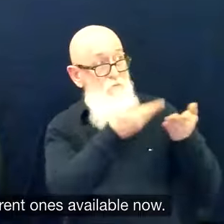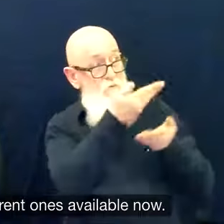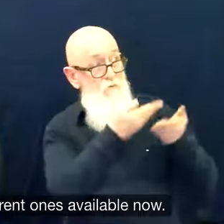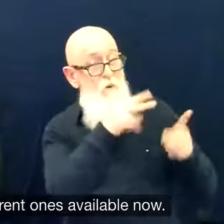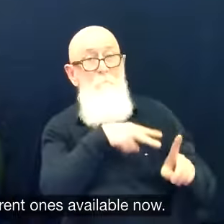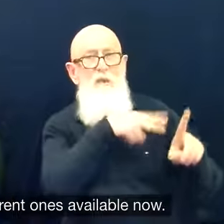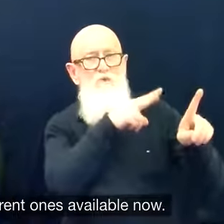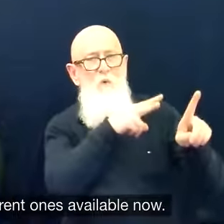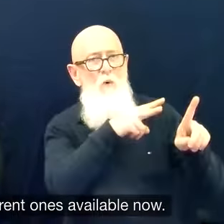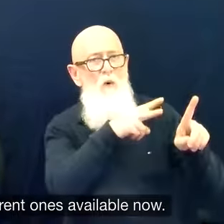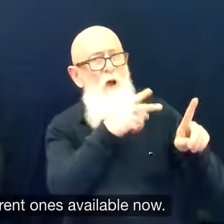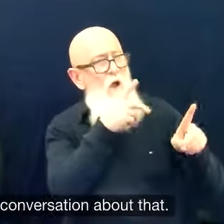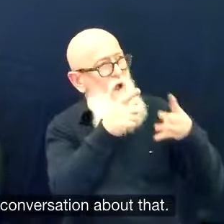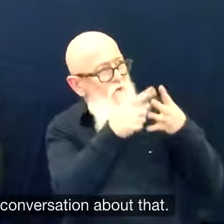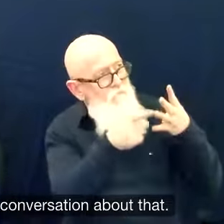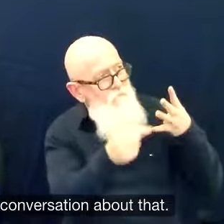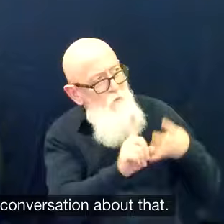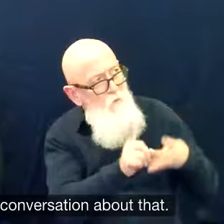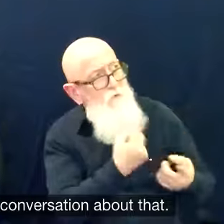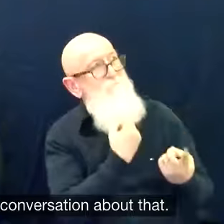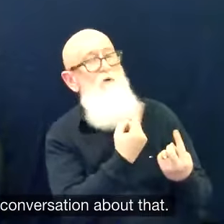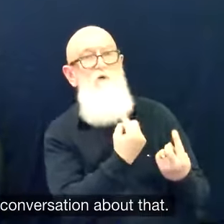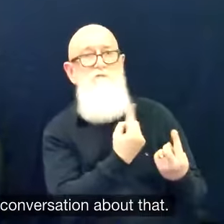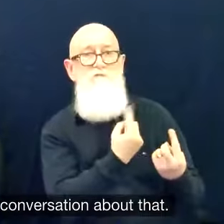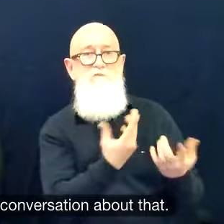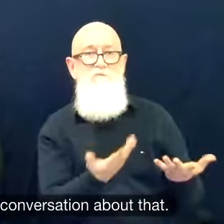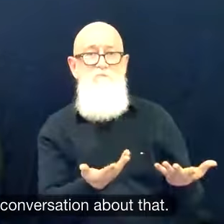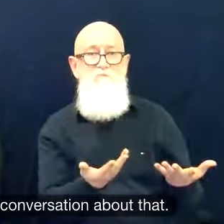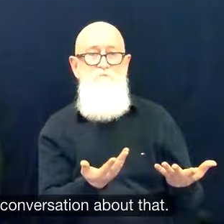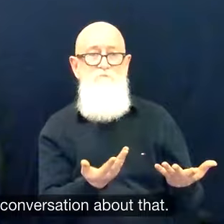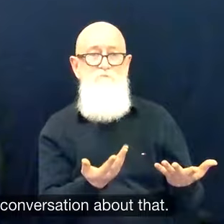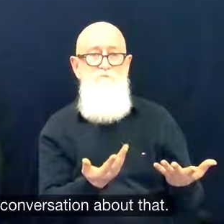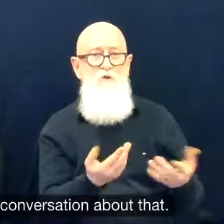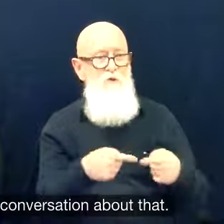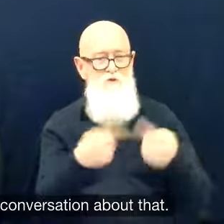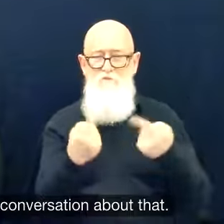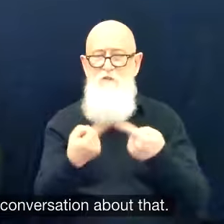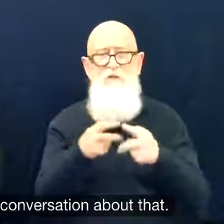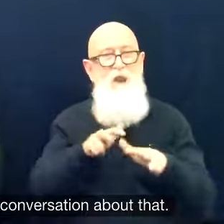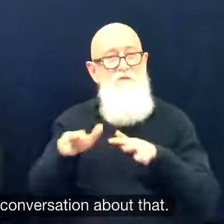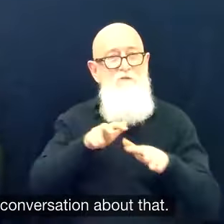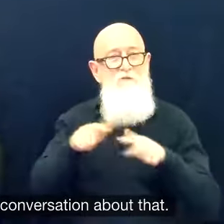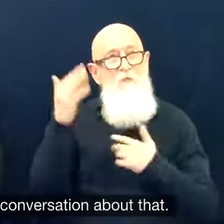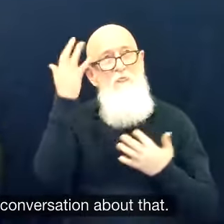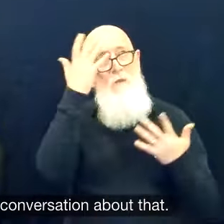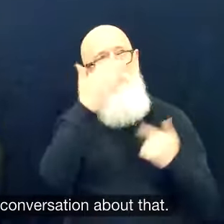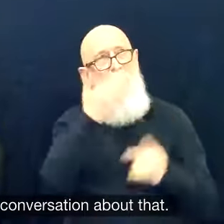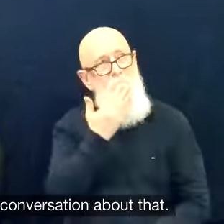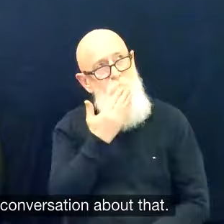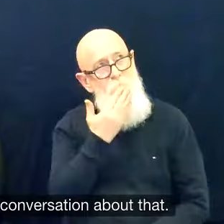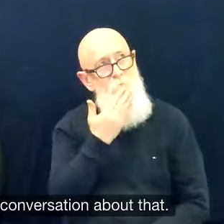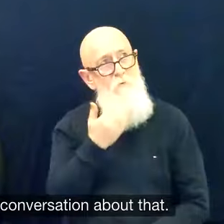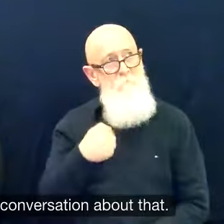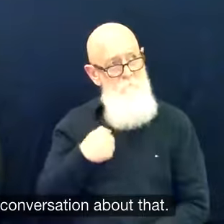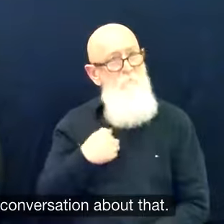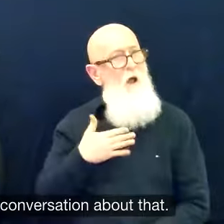about that. It's all just options and things to reflect upon and think, is there something in this particular theme that I think